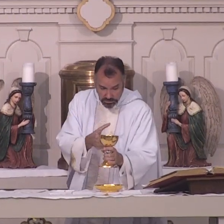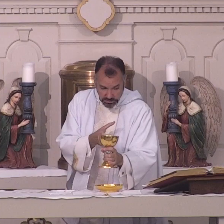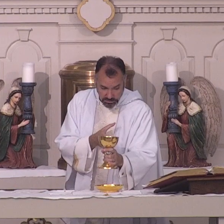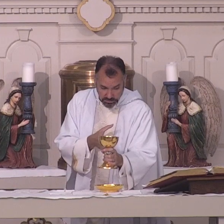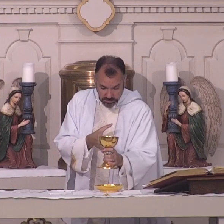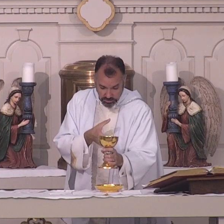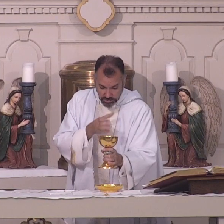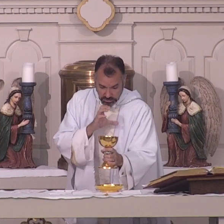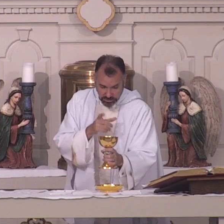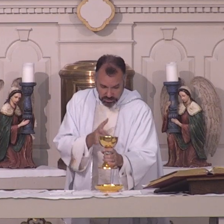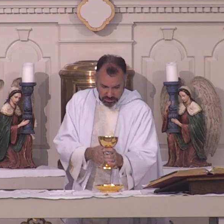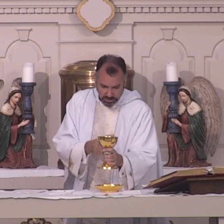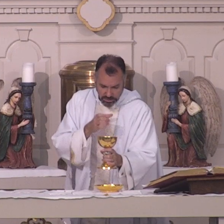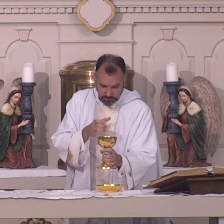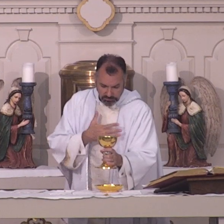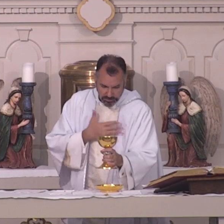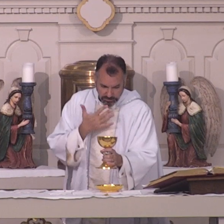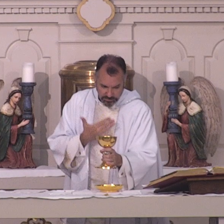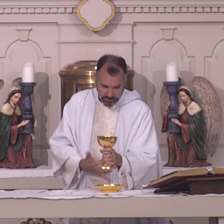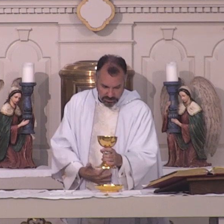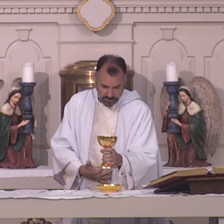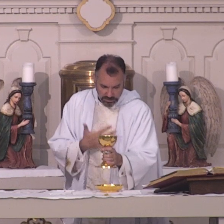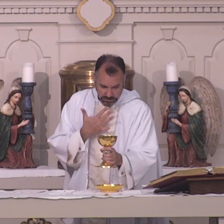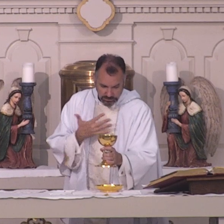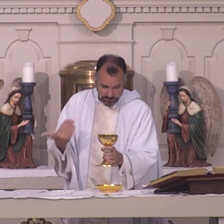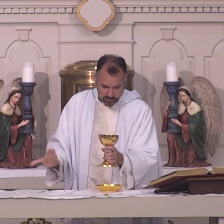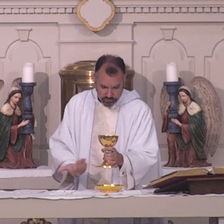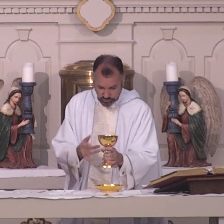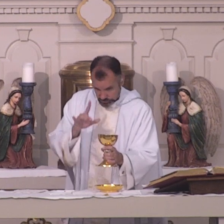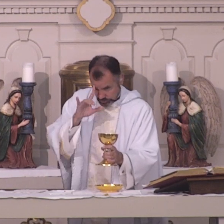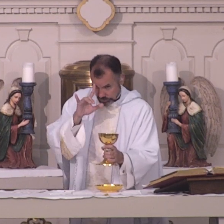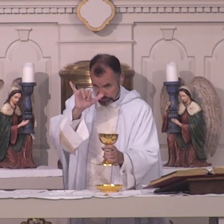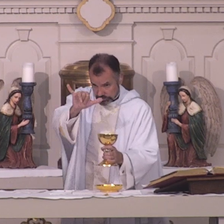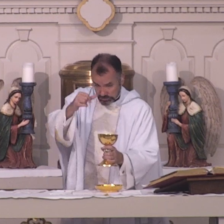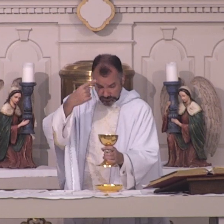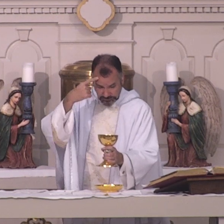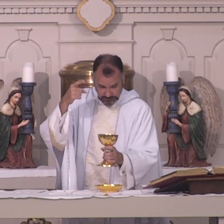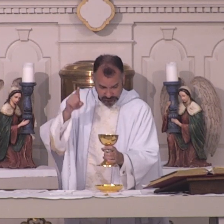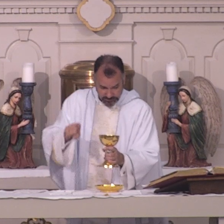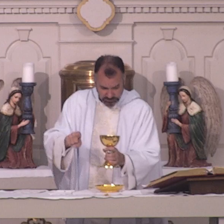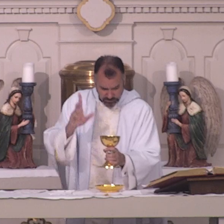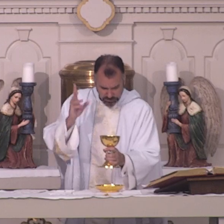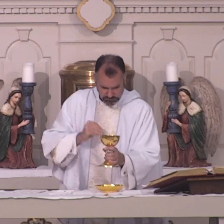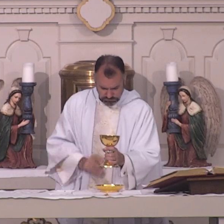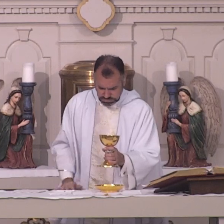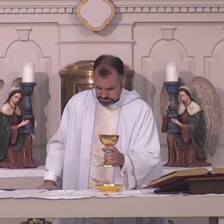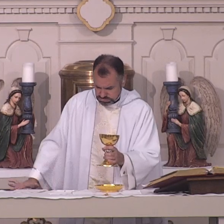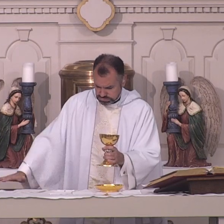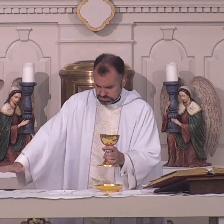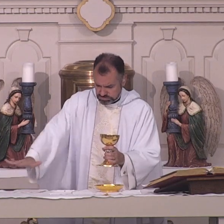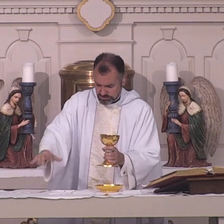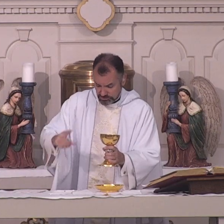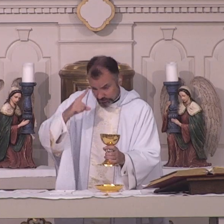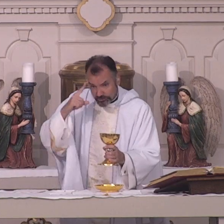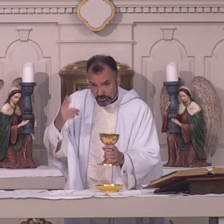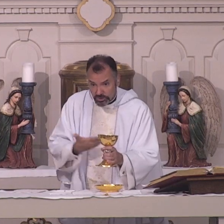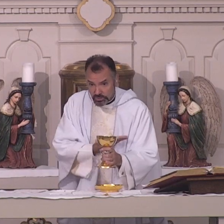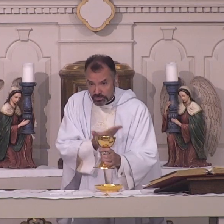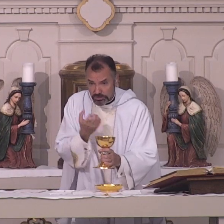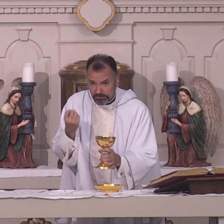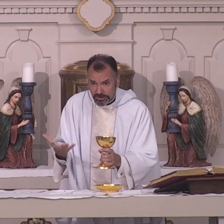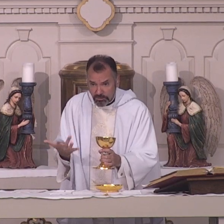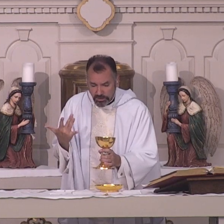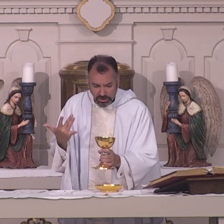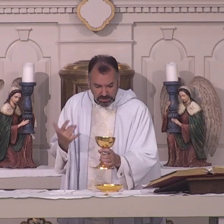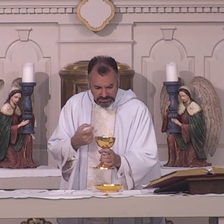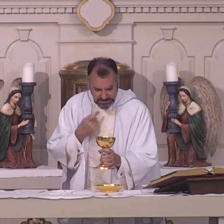"Take this, all of you, and drink from it, for this is the chalice of my blood, the blood of the new and eternal covenant, which will